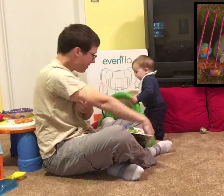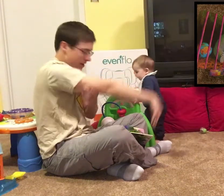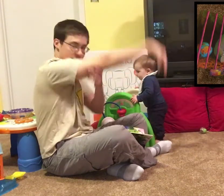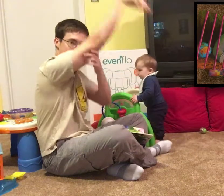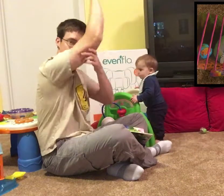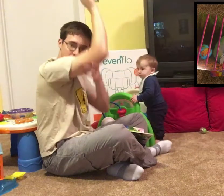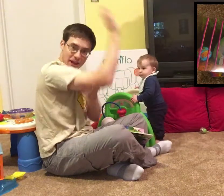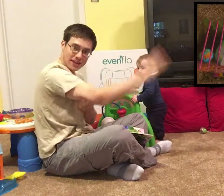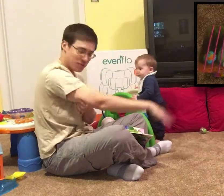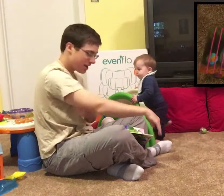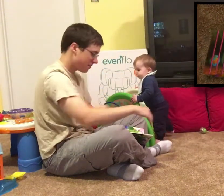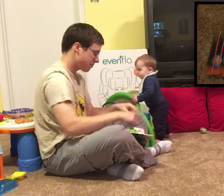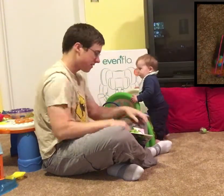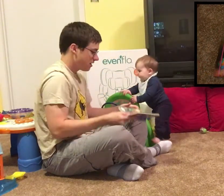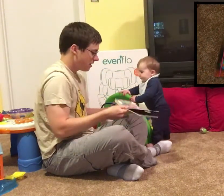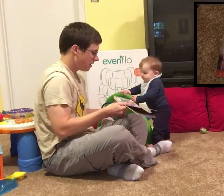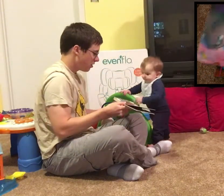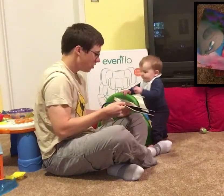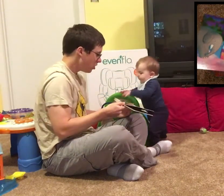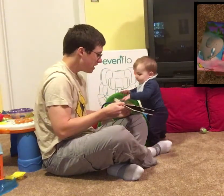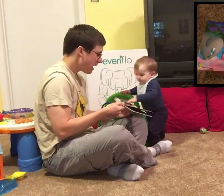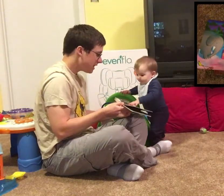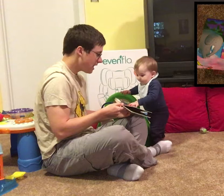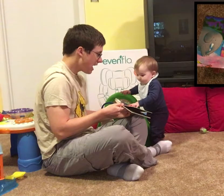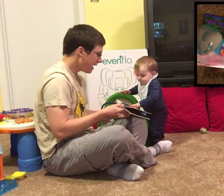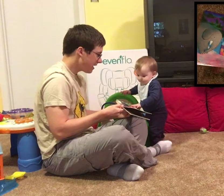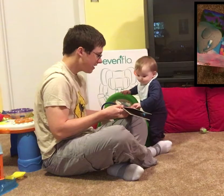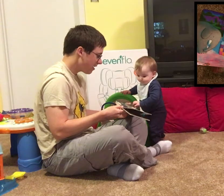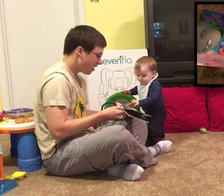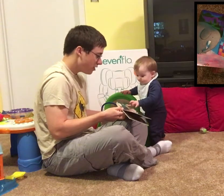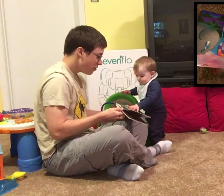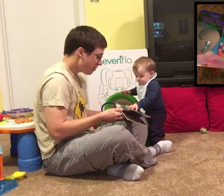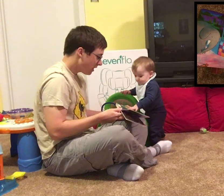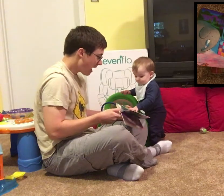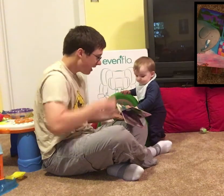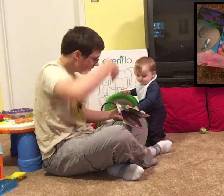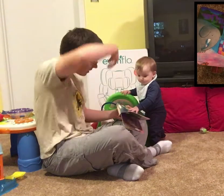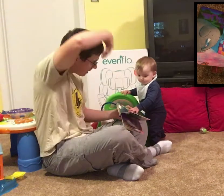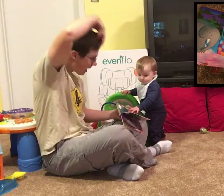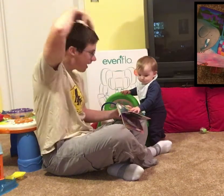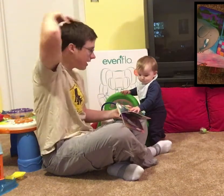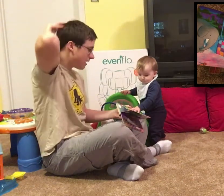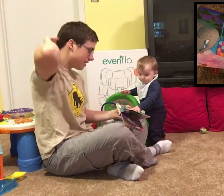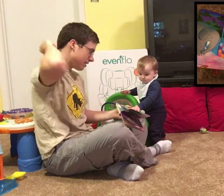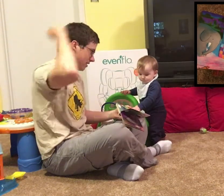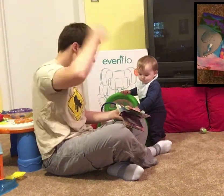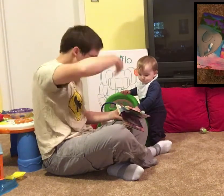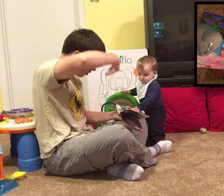elephant from last week? Good night, lion. Do you remember lion? Lion. Over